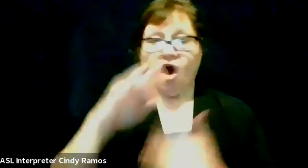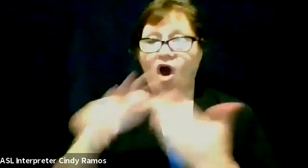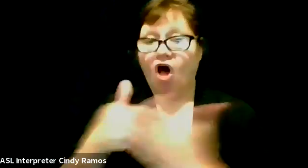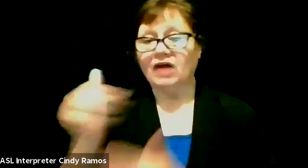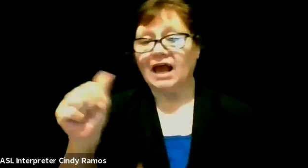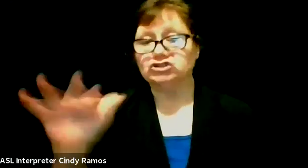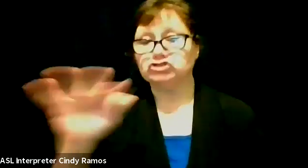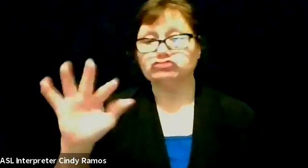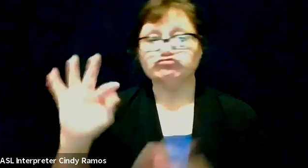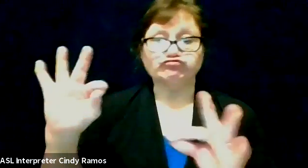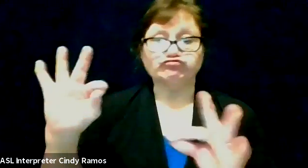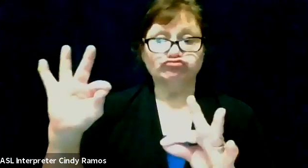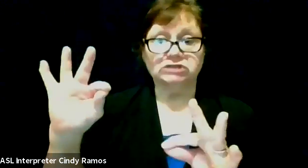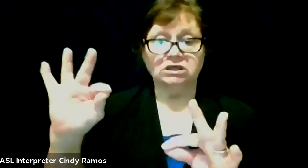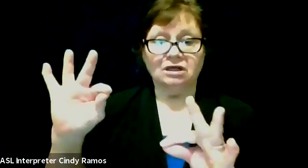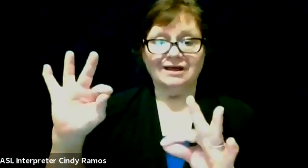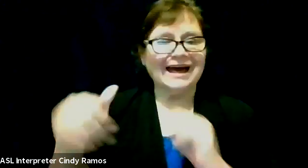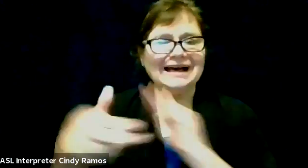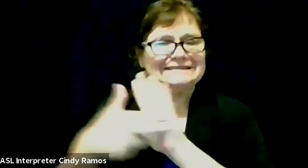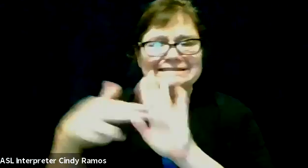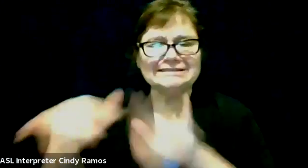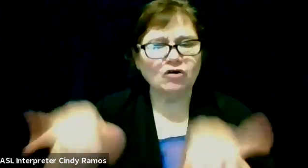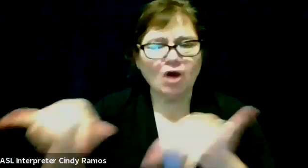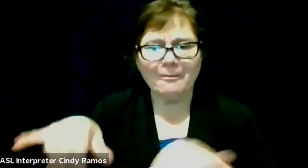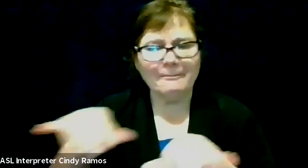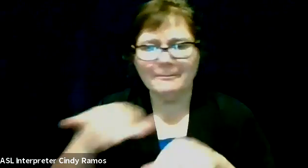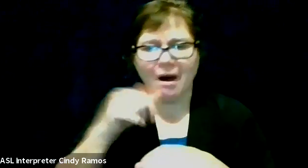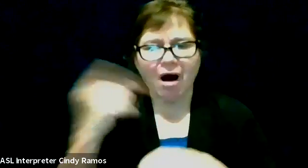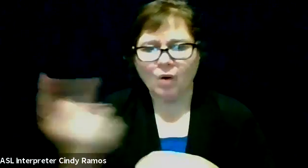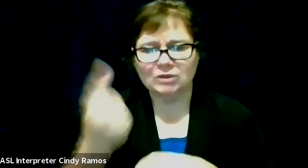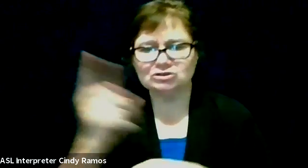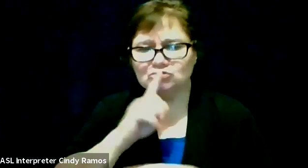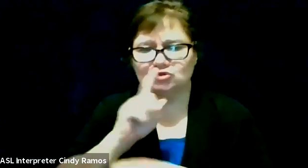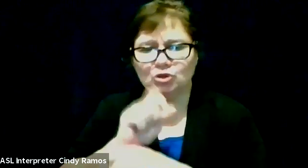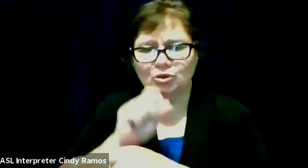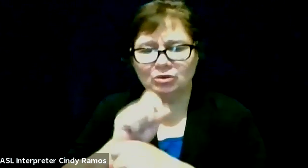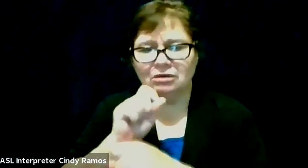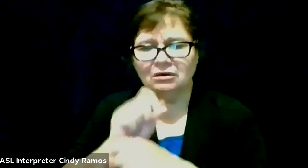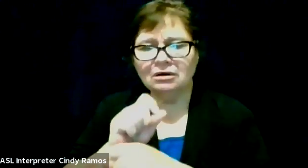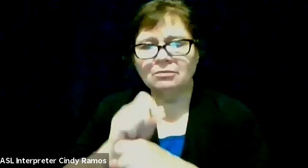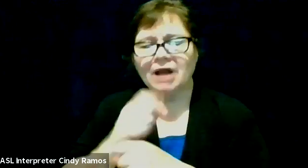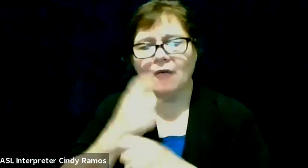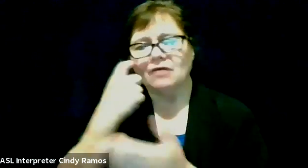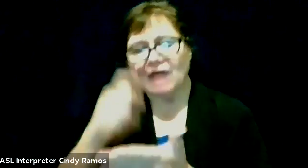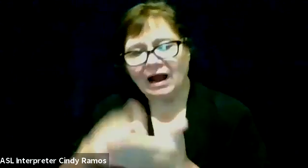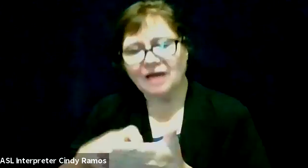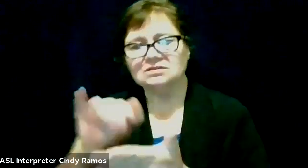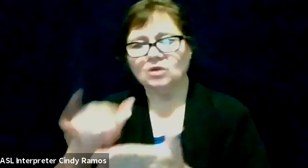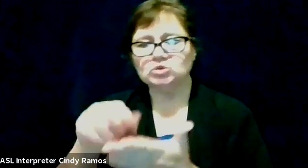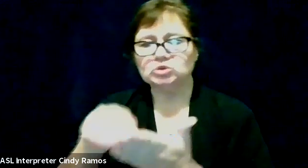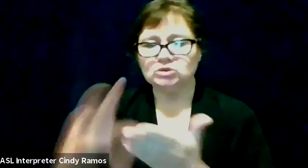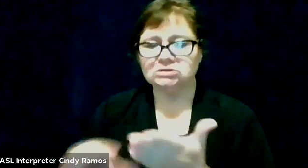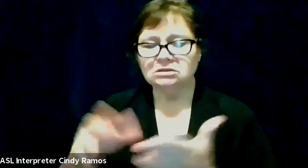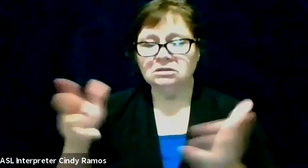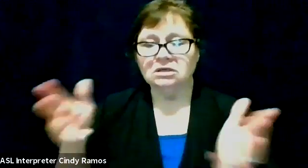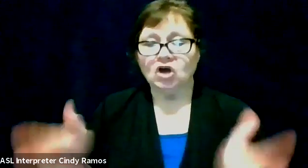doing well, and it's such a stereotype, and that is not necessarily true. And so I just wanted to acknowledge those students and also just encourage us to